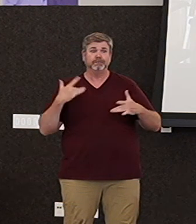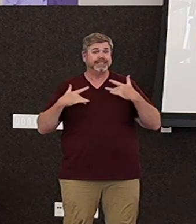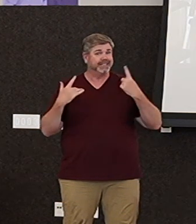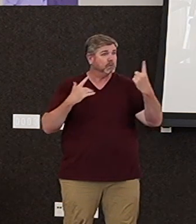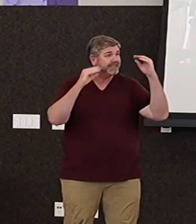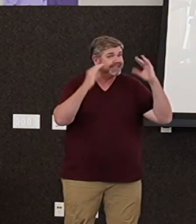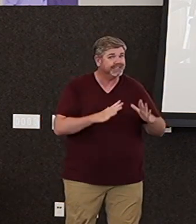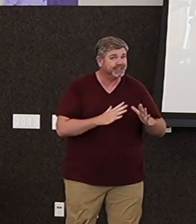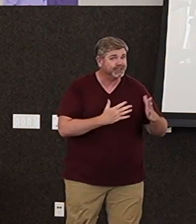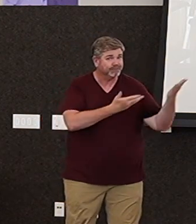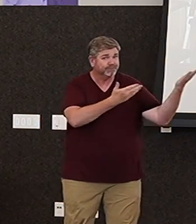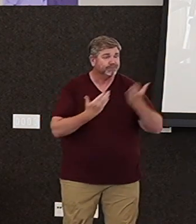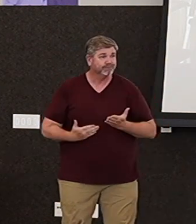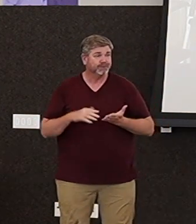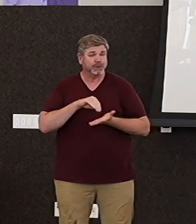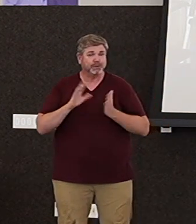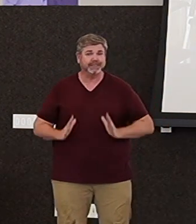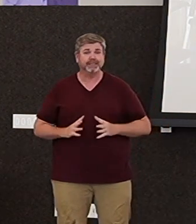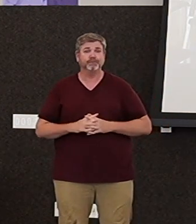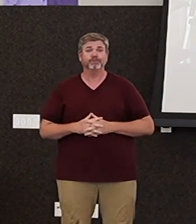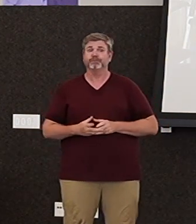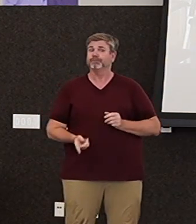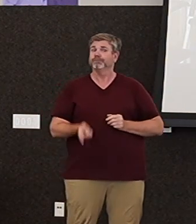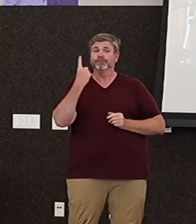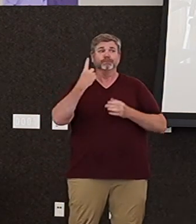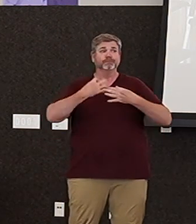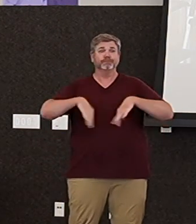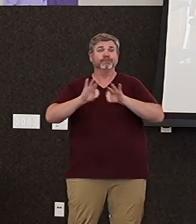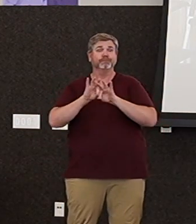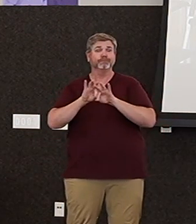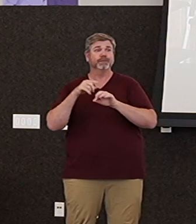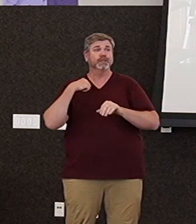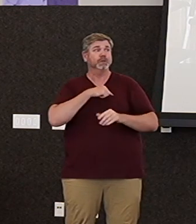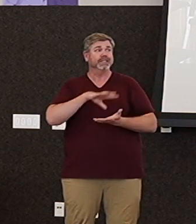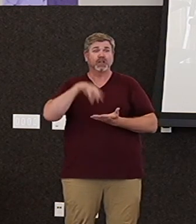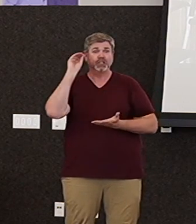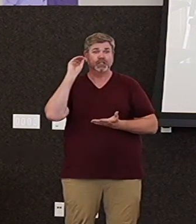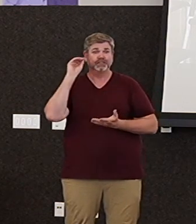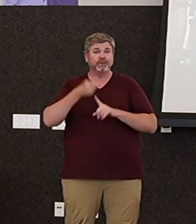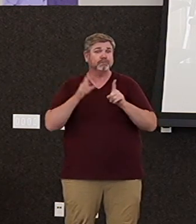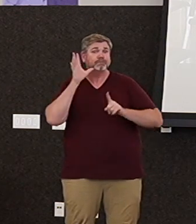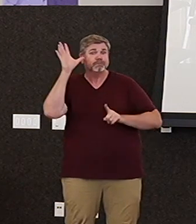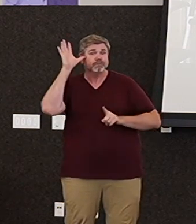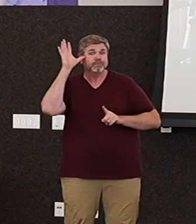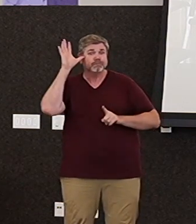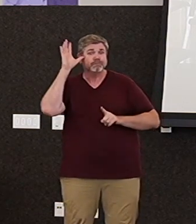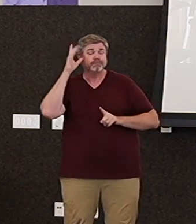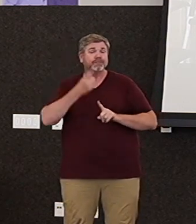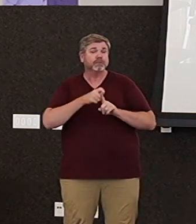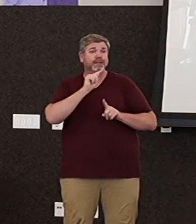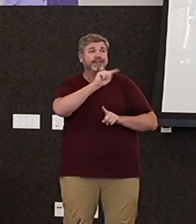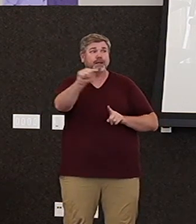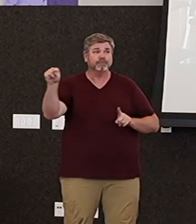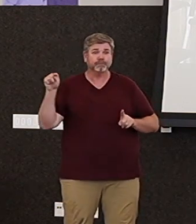One of the most important things that we could learn is from them. What is compelling? What do we